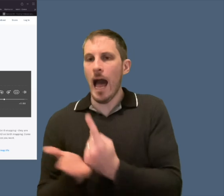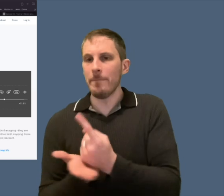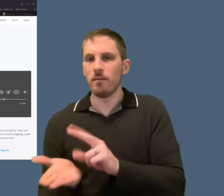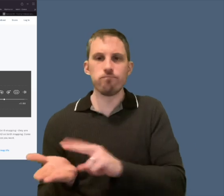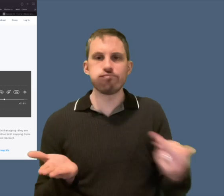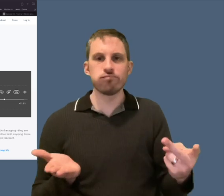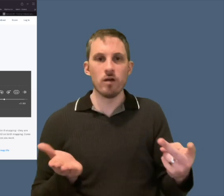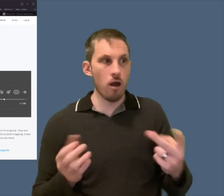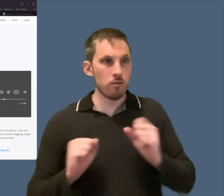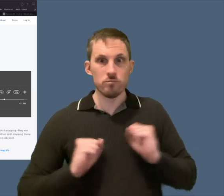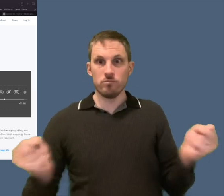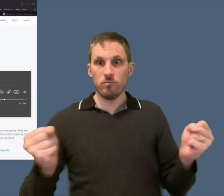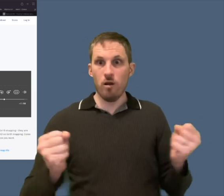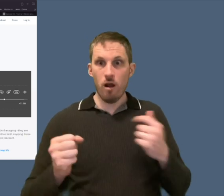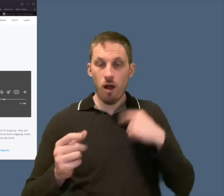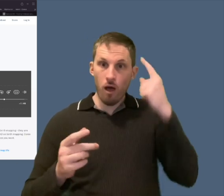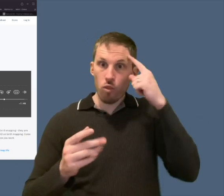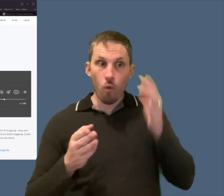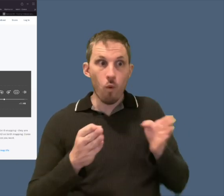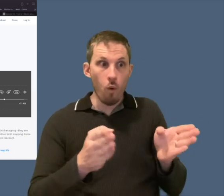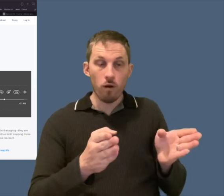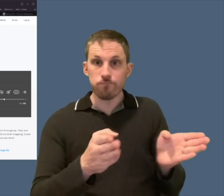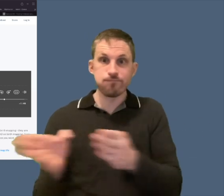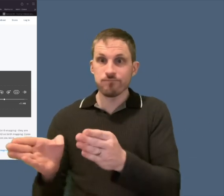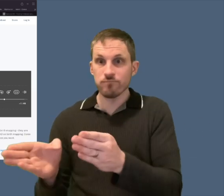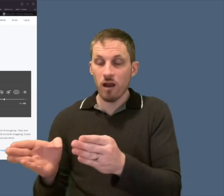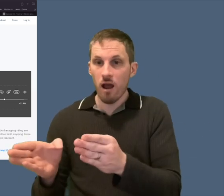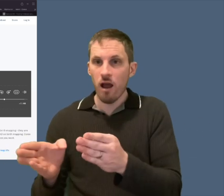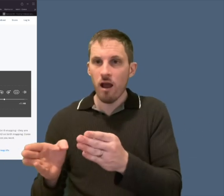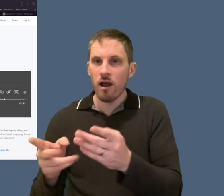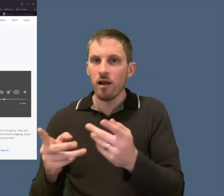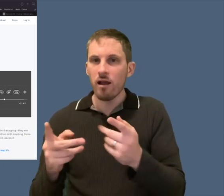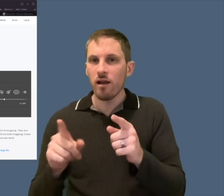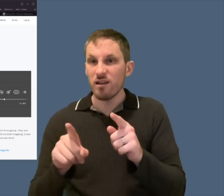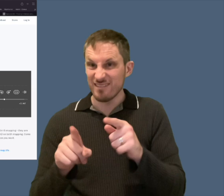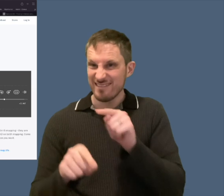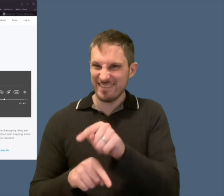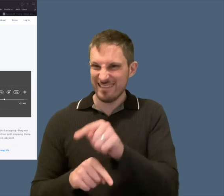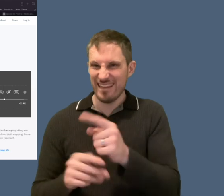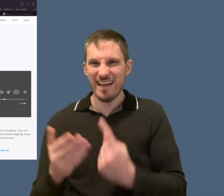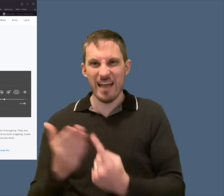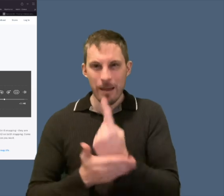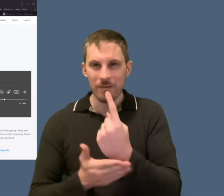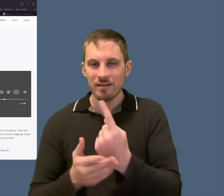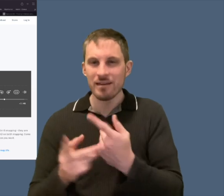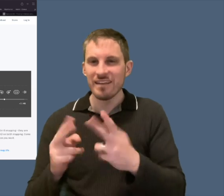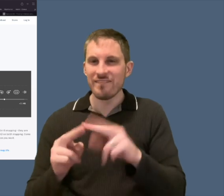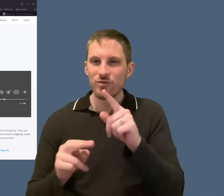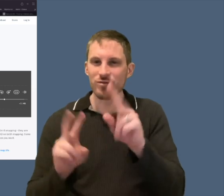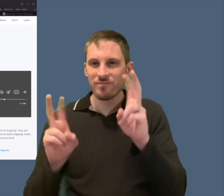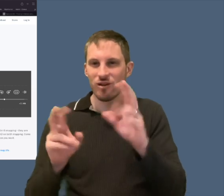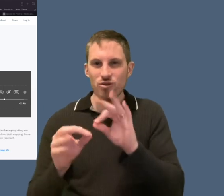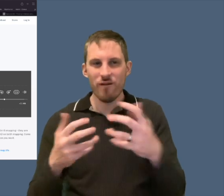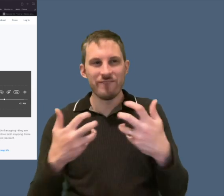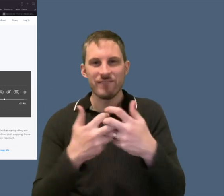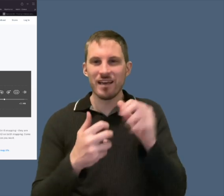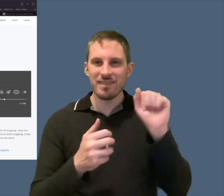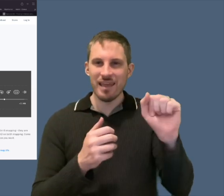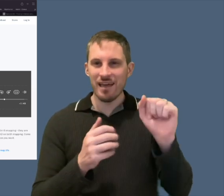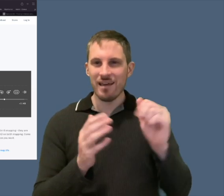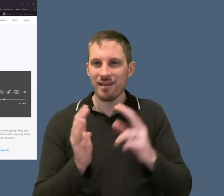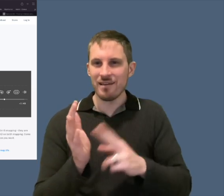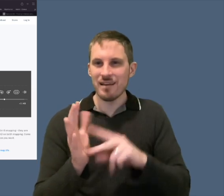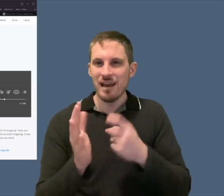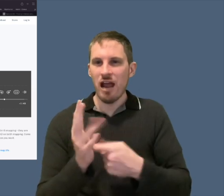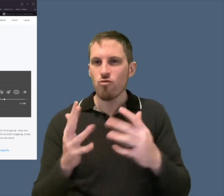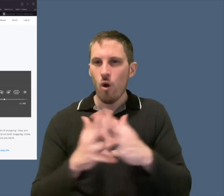they could do are now off the cards. If you're committing the crimes of not fitting within the narrow box of